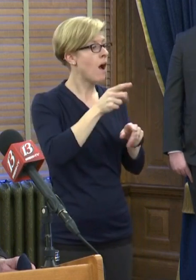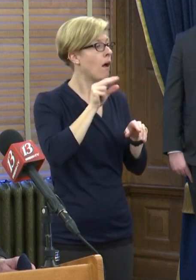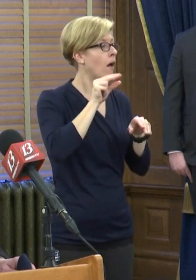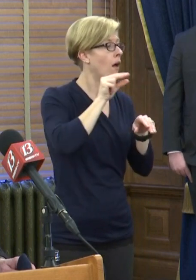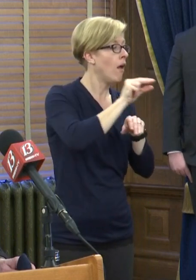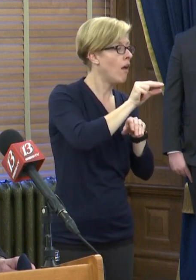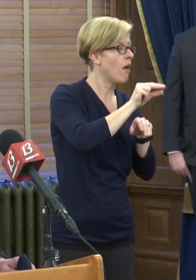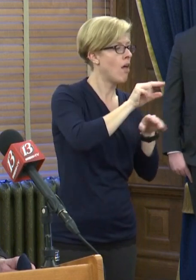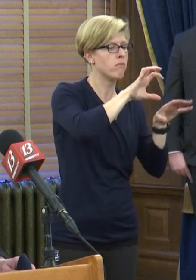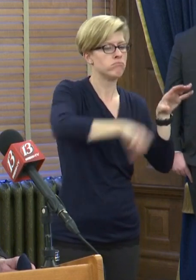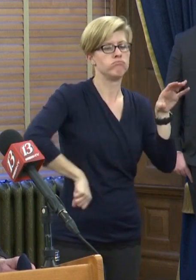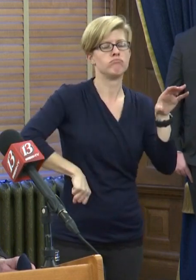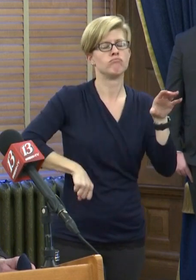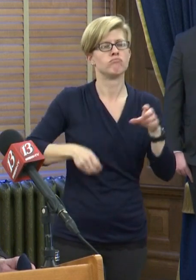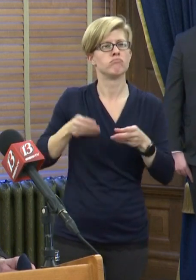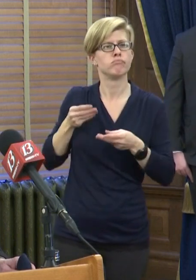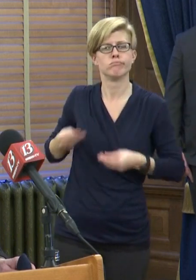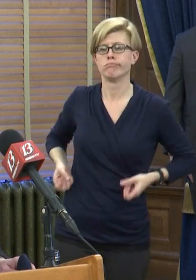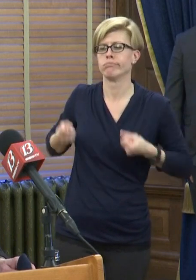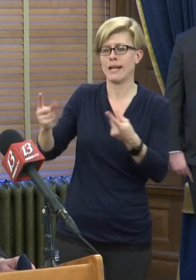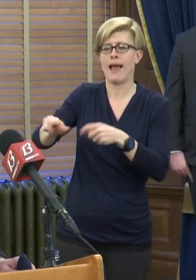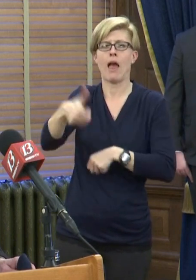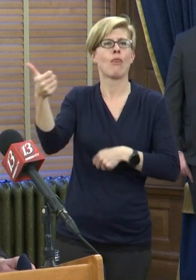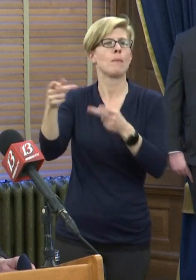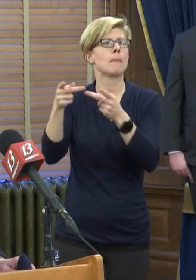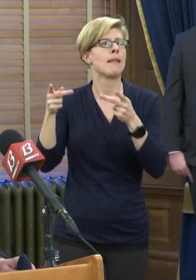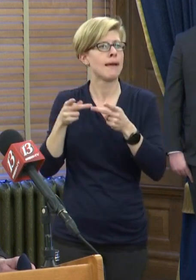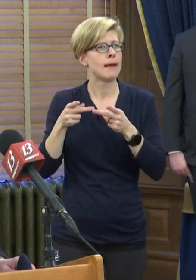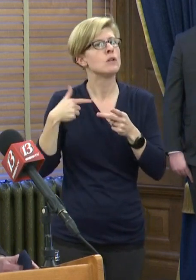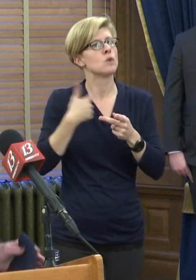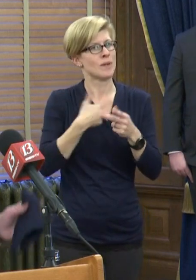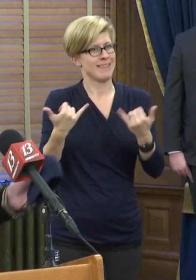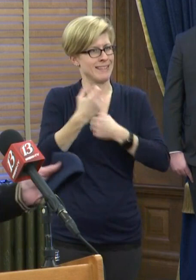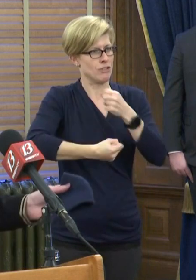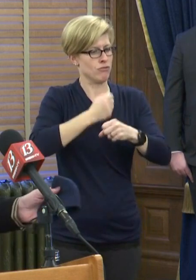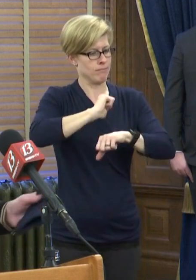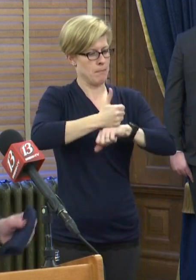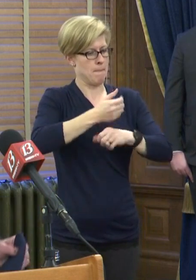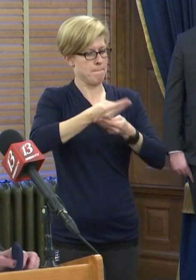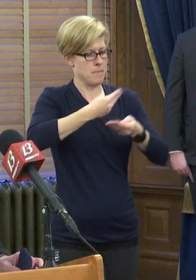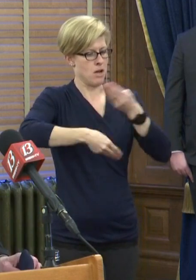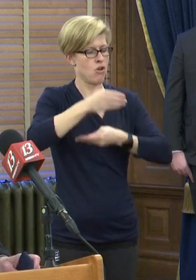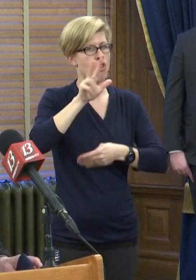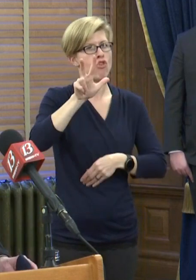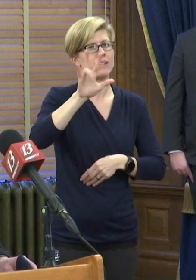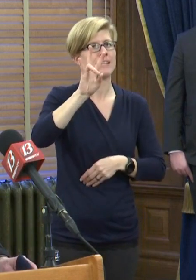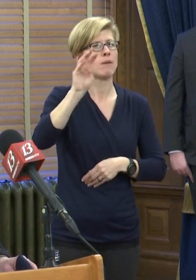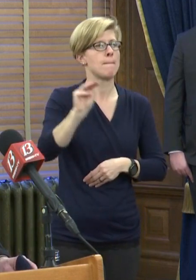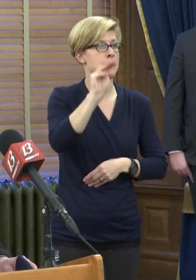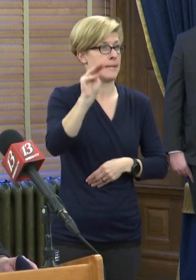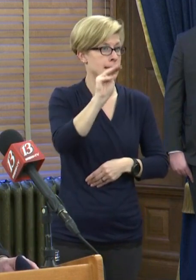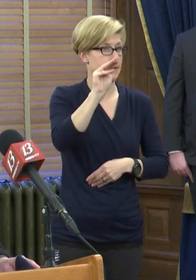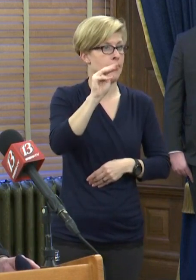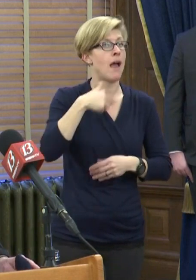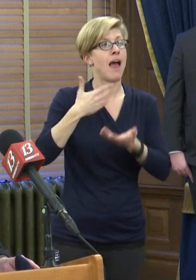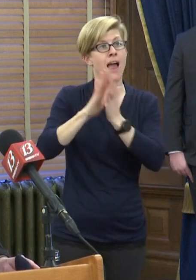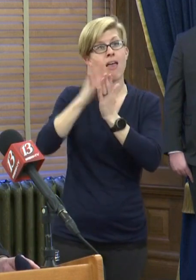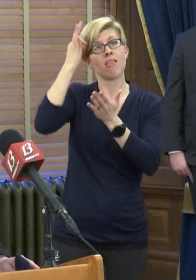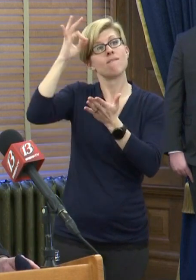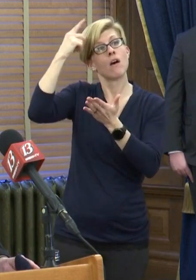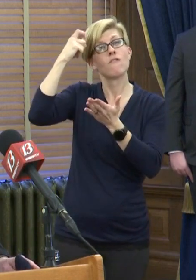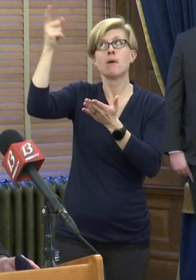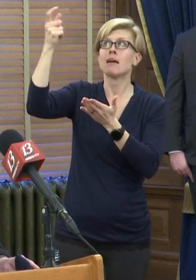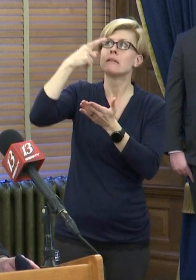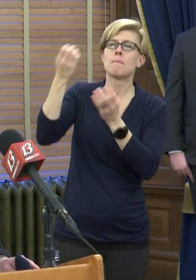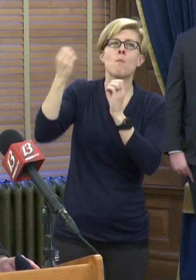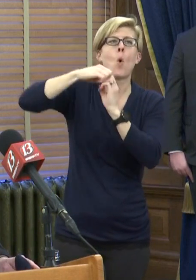are asking for the $37.5 million in this year's budget. We're asking the feds to provide more so that